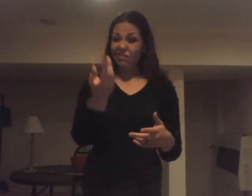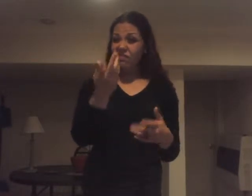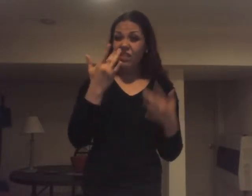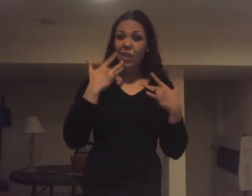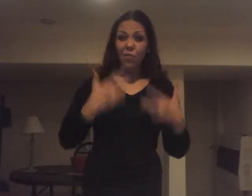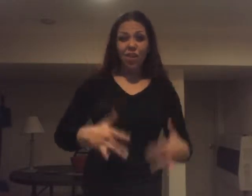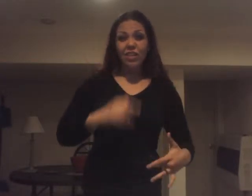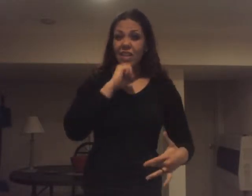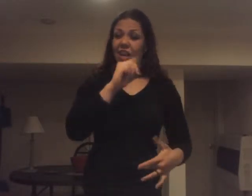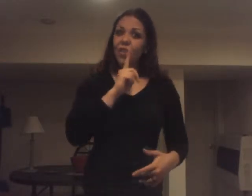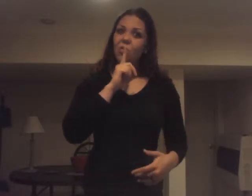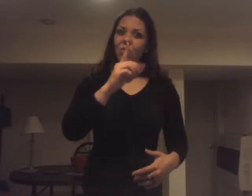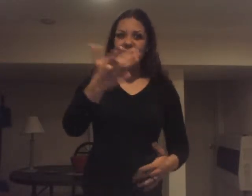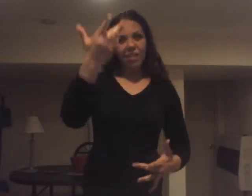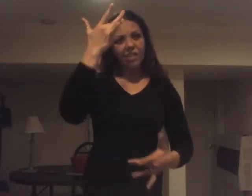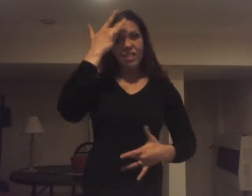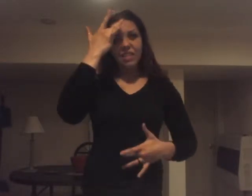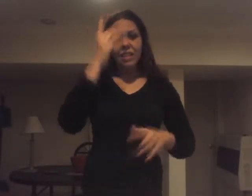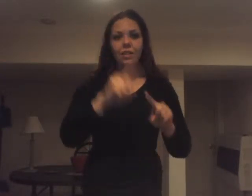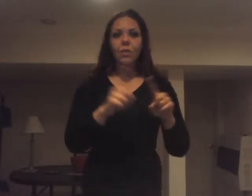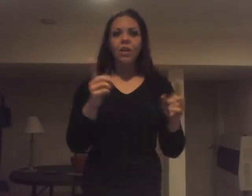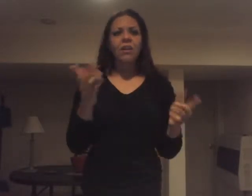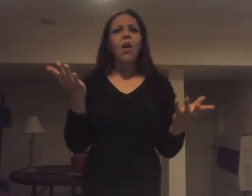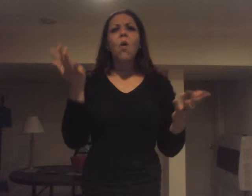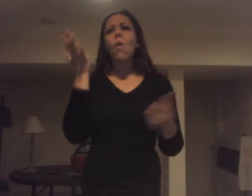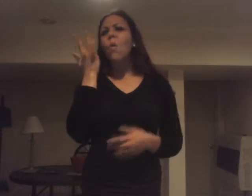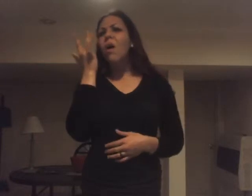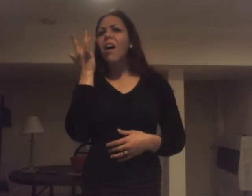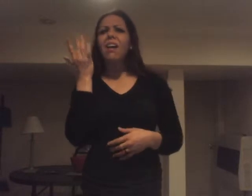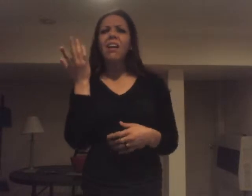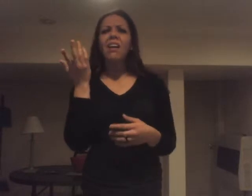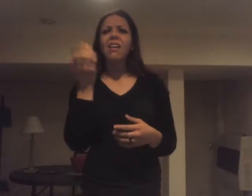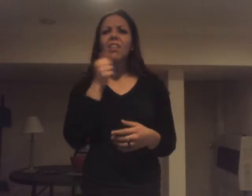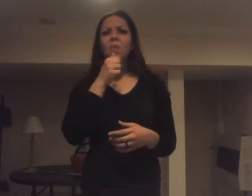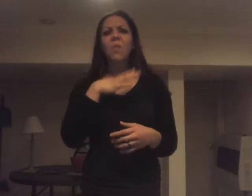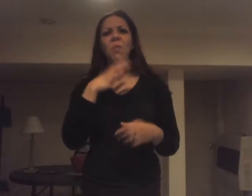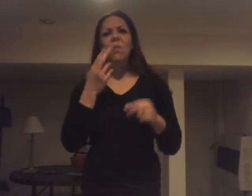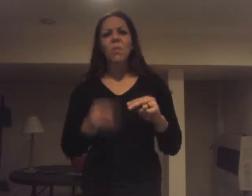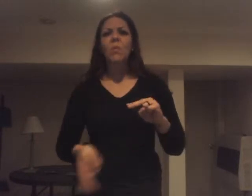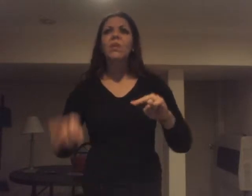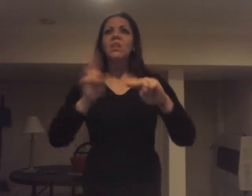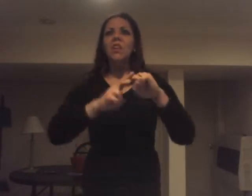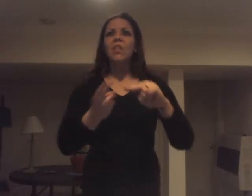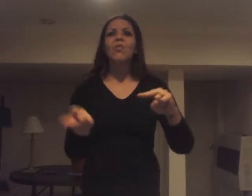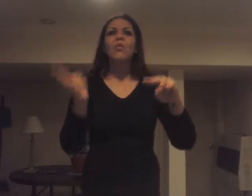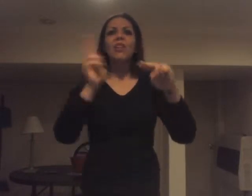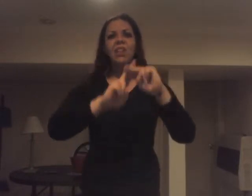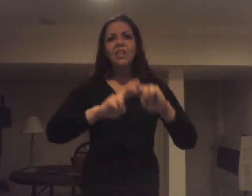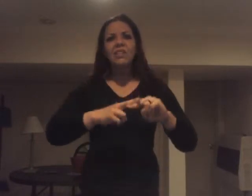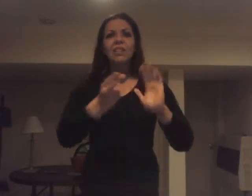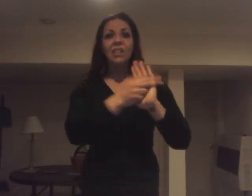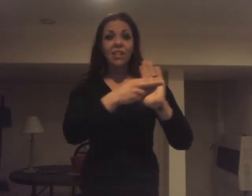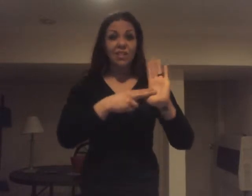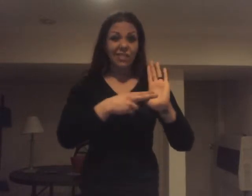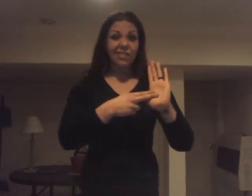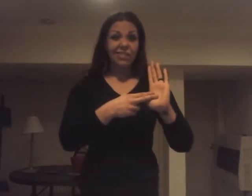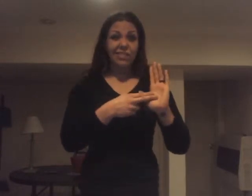escalation? Is the lot of women really that much worse than it was previously, despite